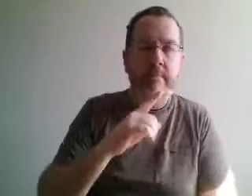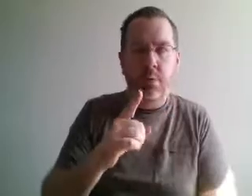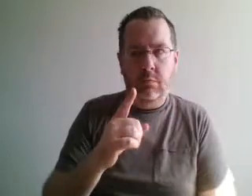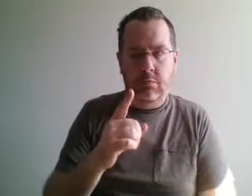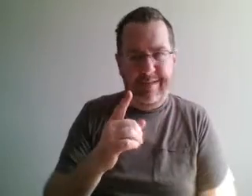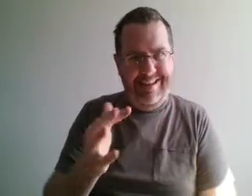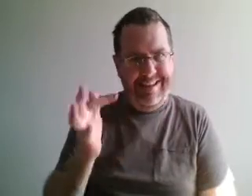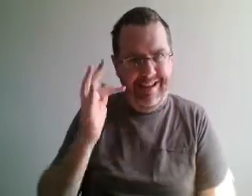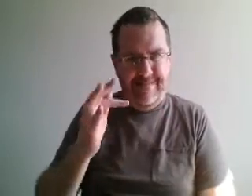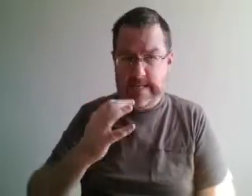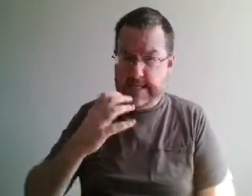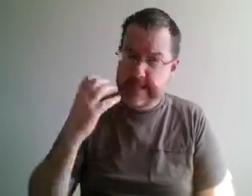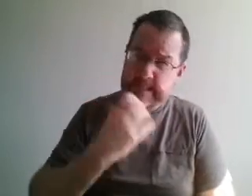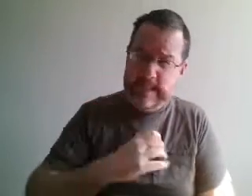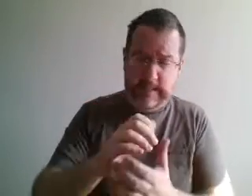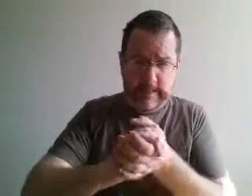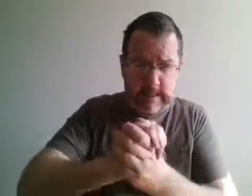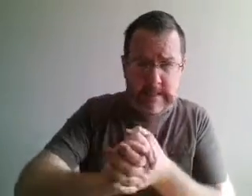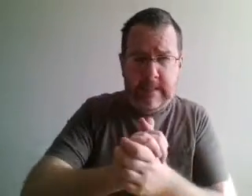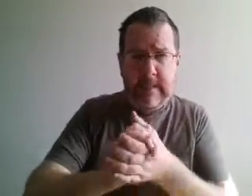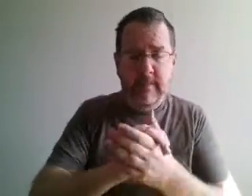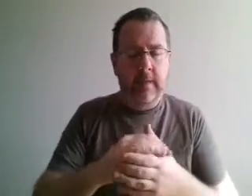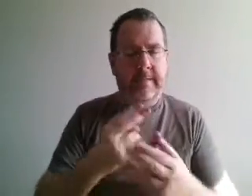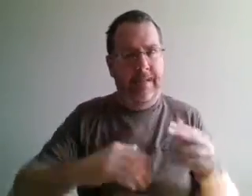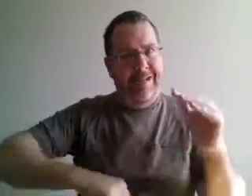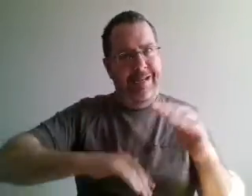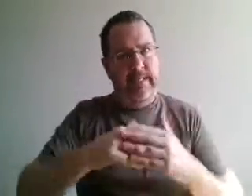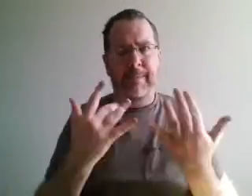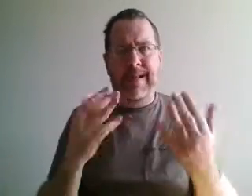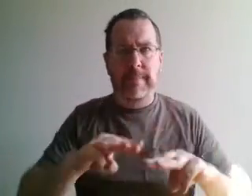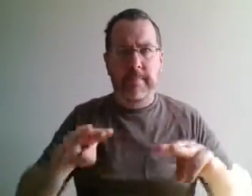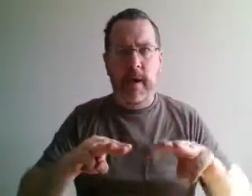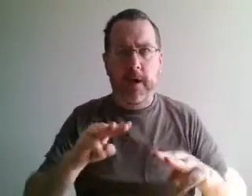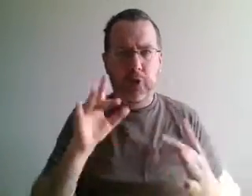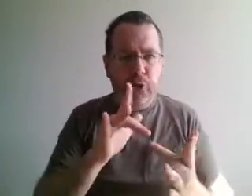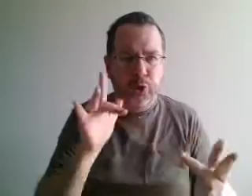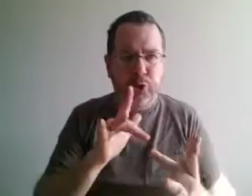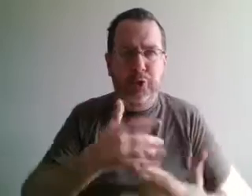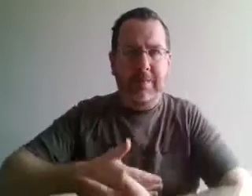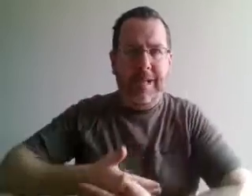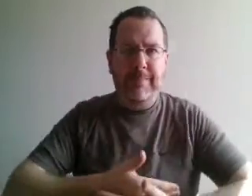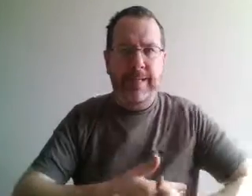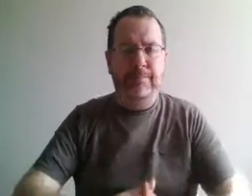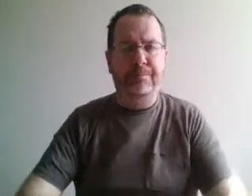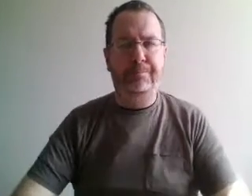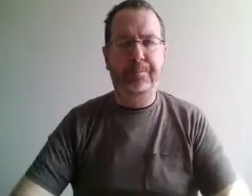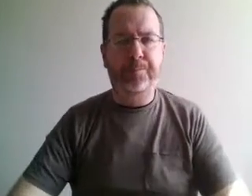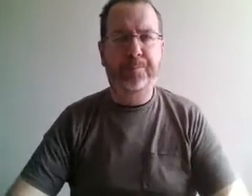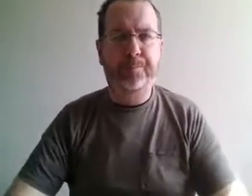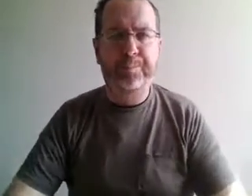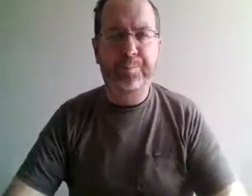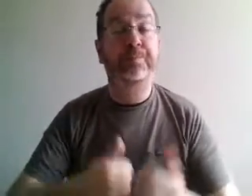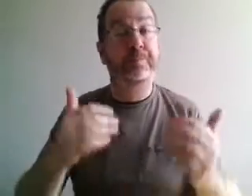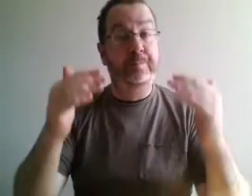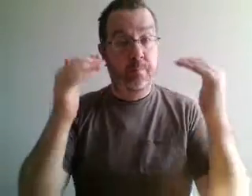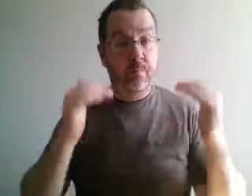who has contact with that new baby. Lots of people asking this question because the criteria for testing, or case definition as it's